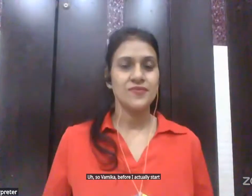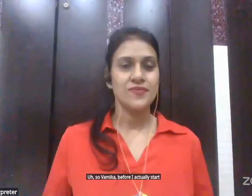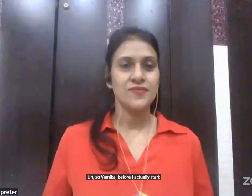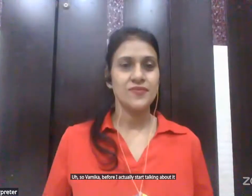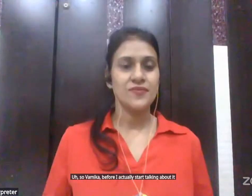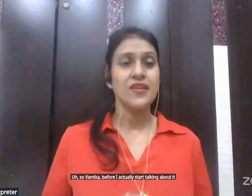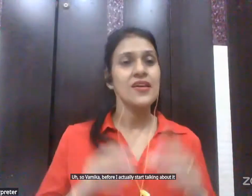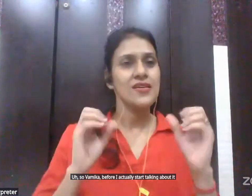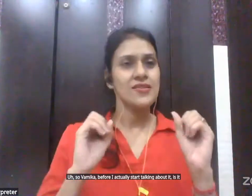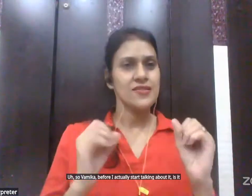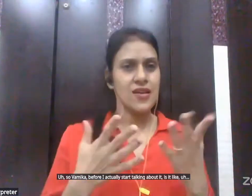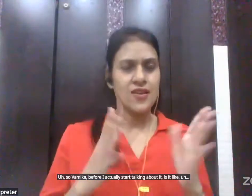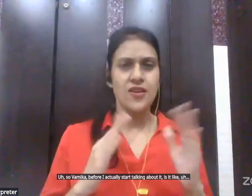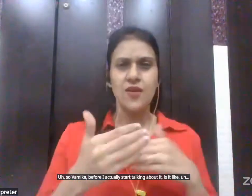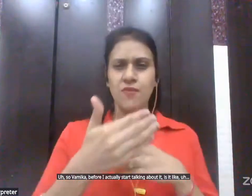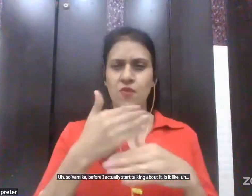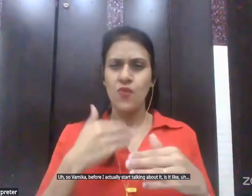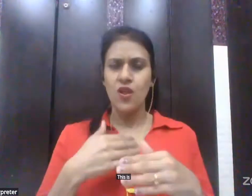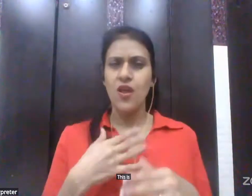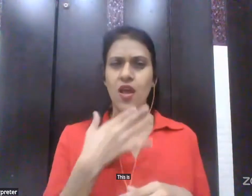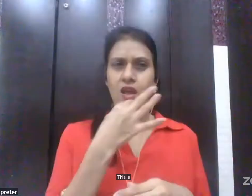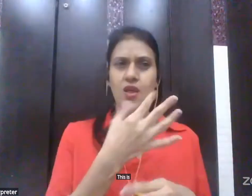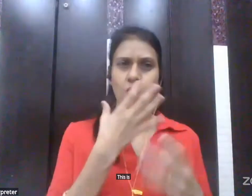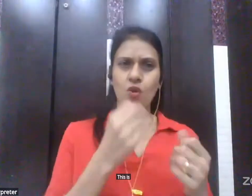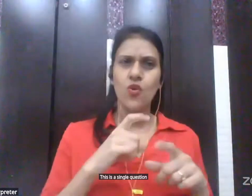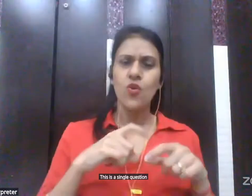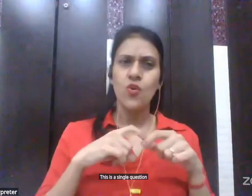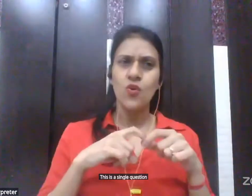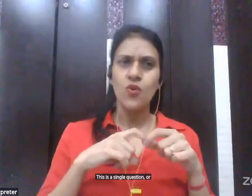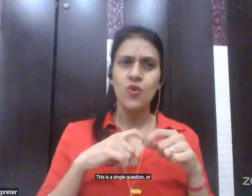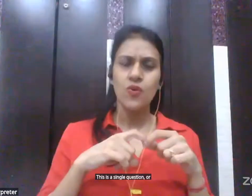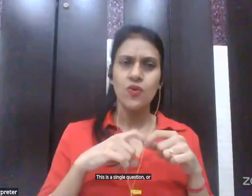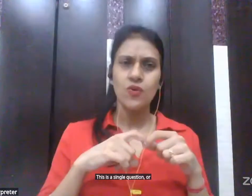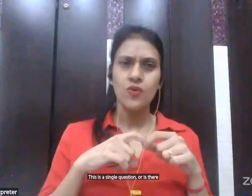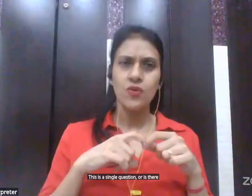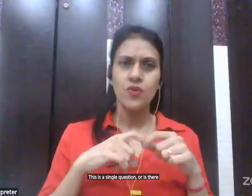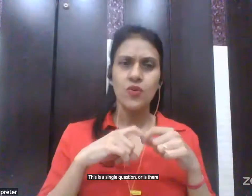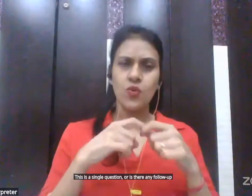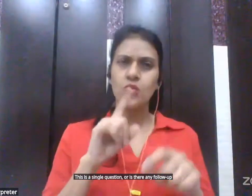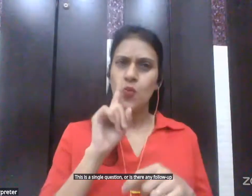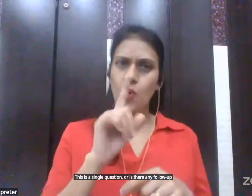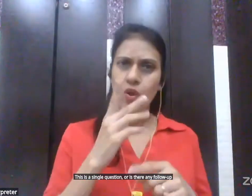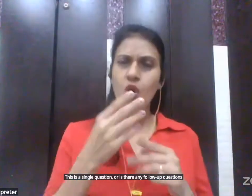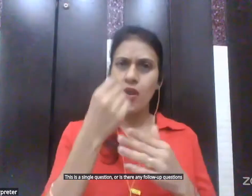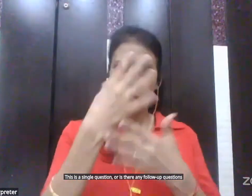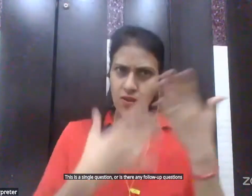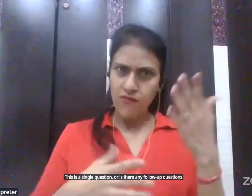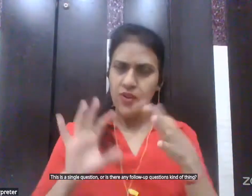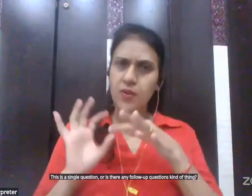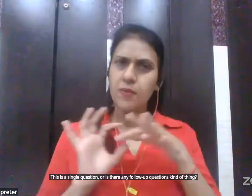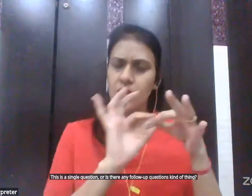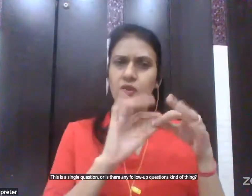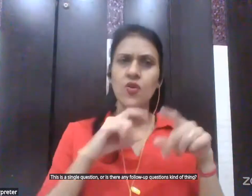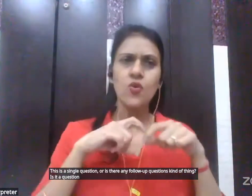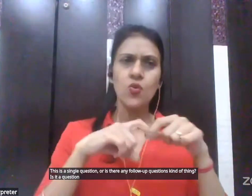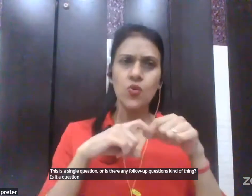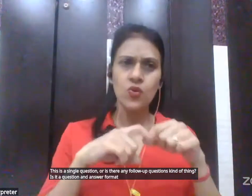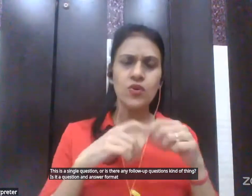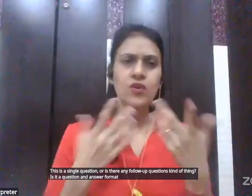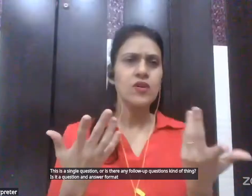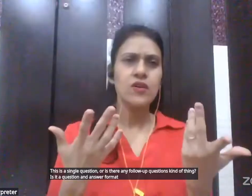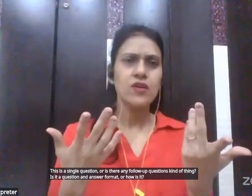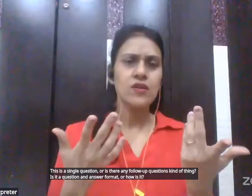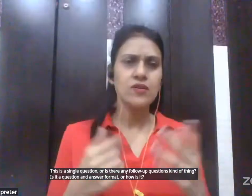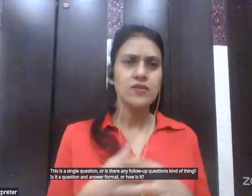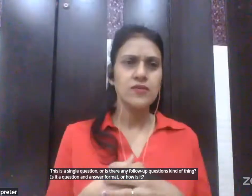about it, is it like this is a single question, or is it is there any follow-up questions kind of thing? Is it a question and answer format, or